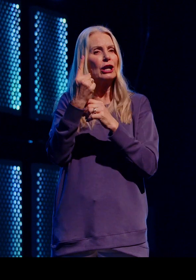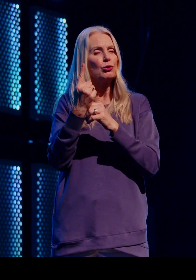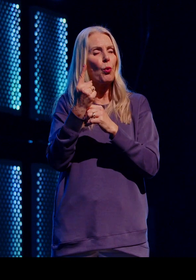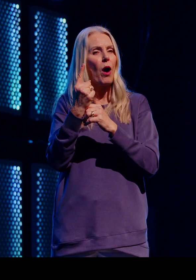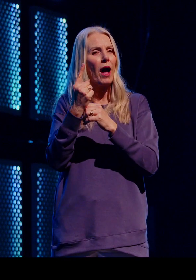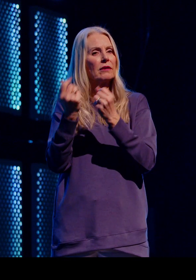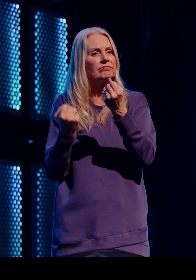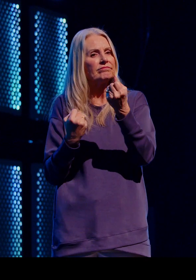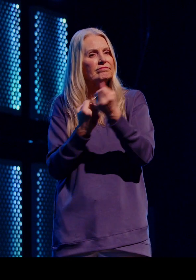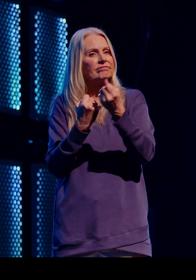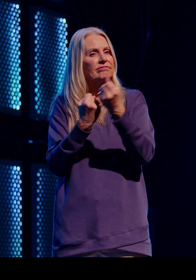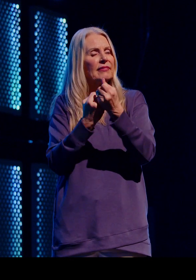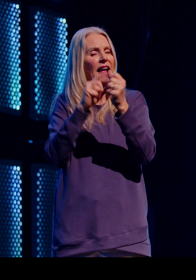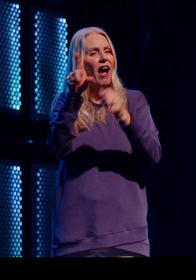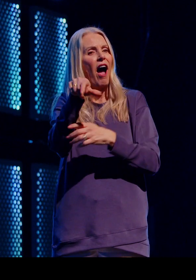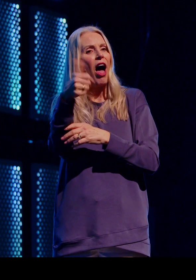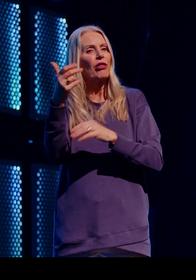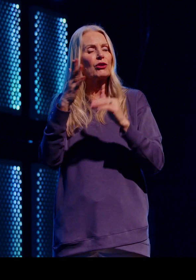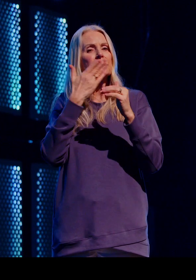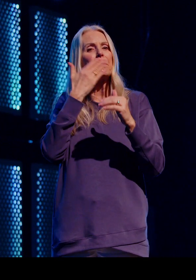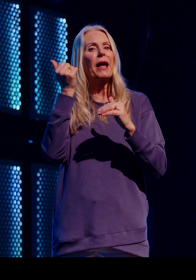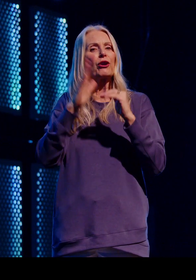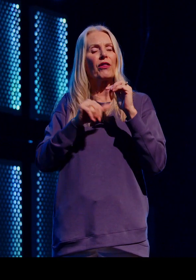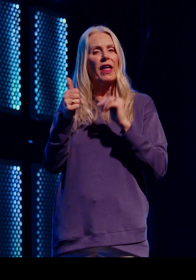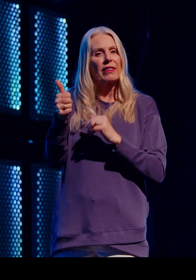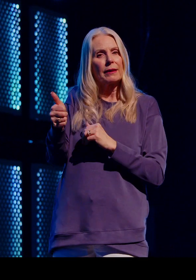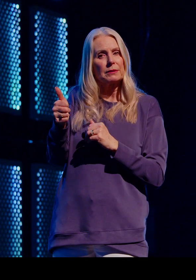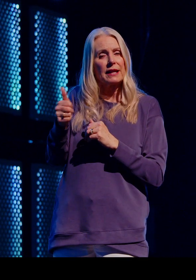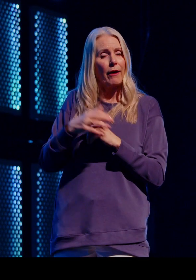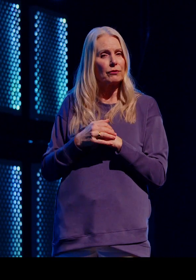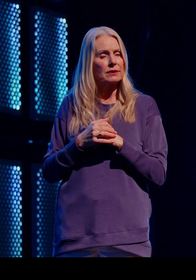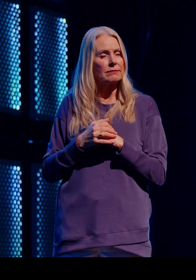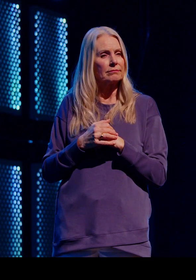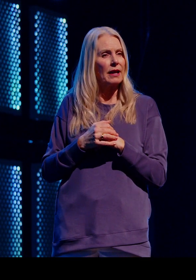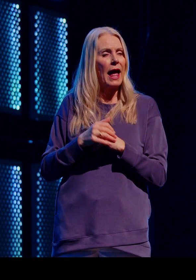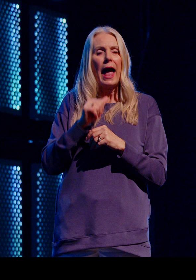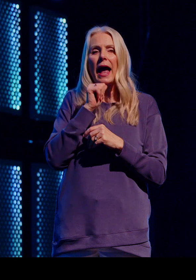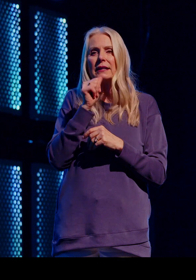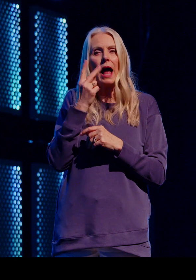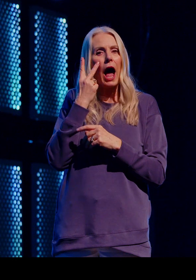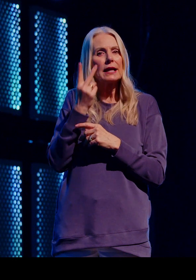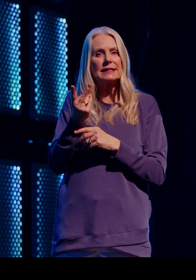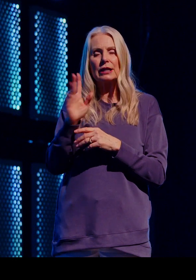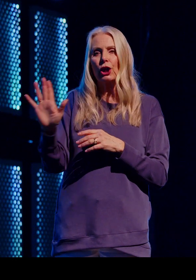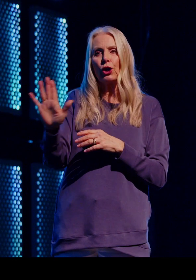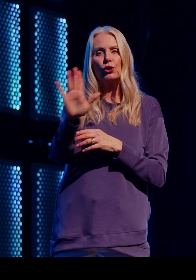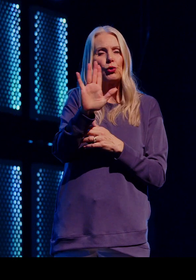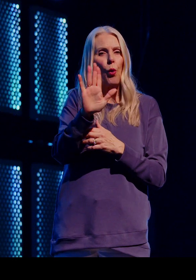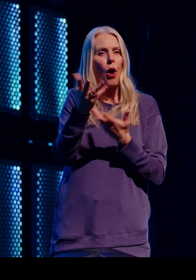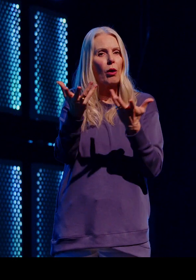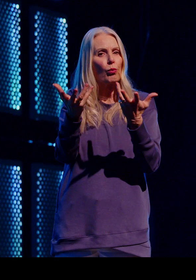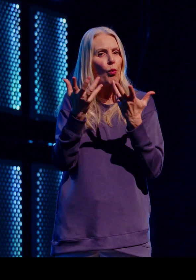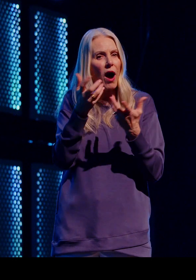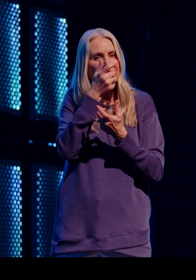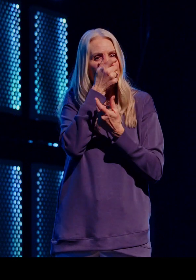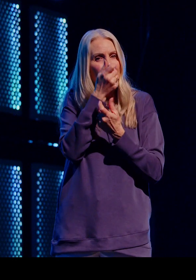others better than themselves. And let each look not only to your own interests, but to the interests of